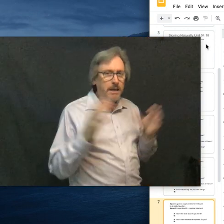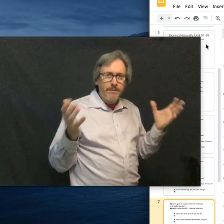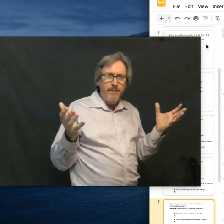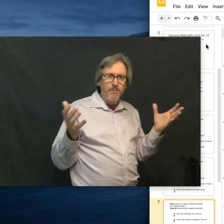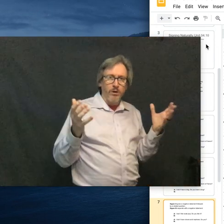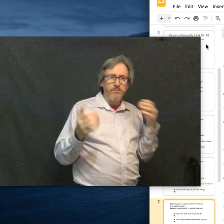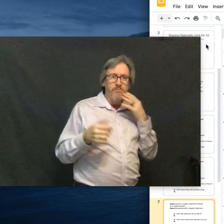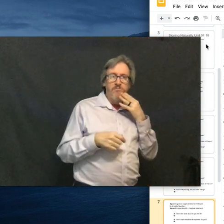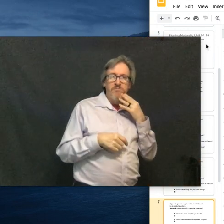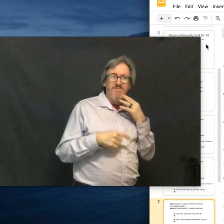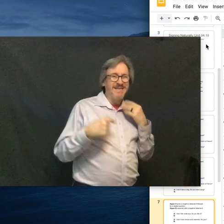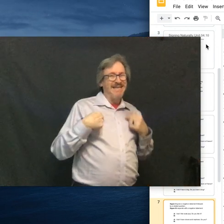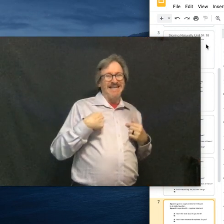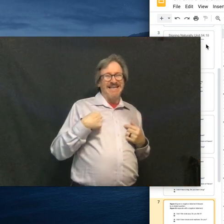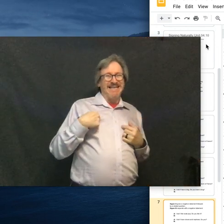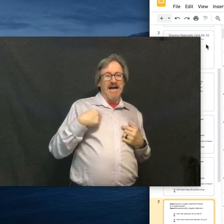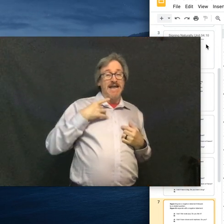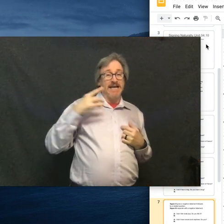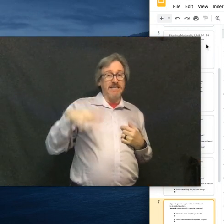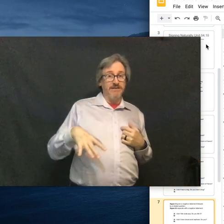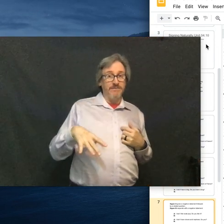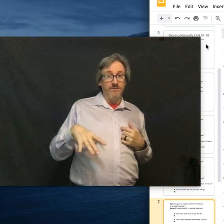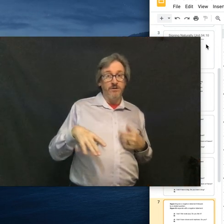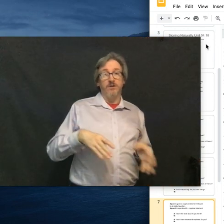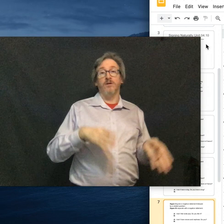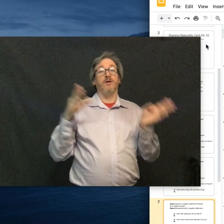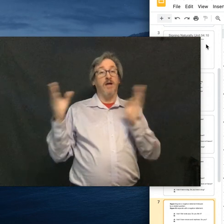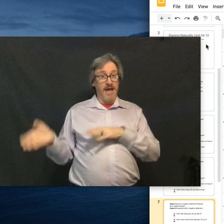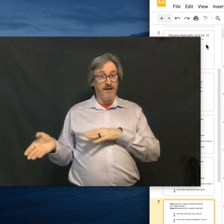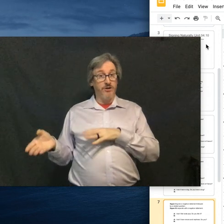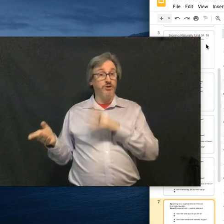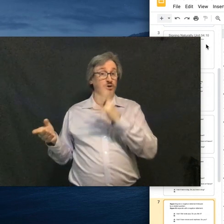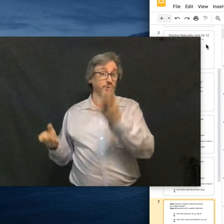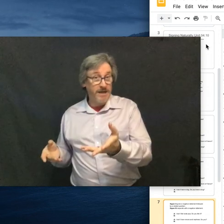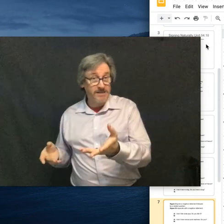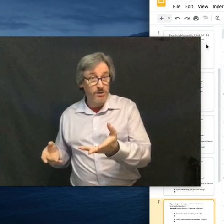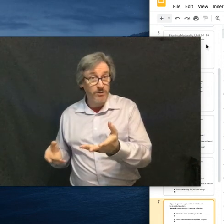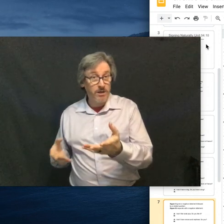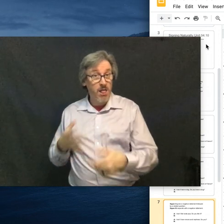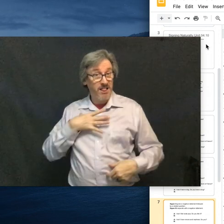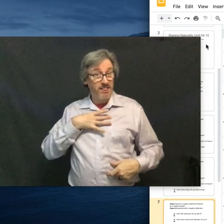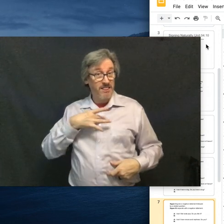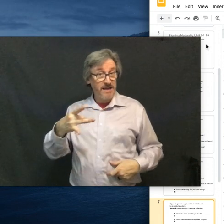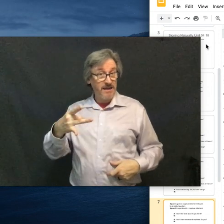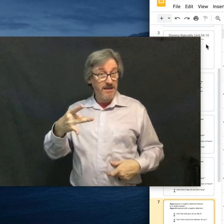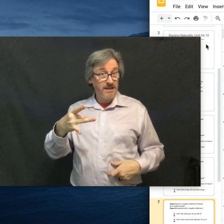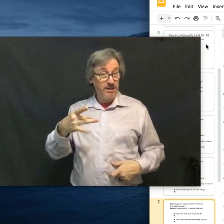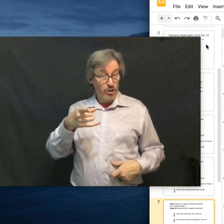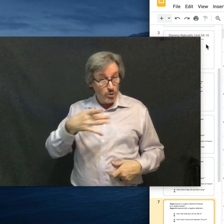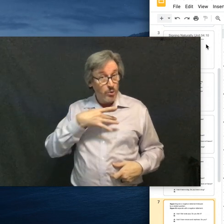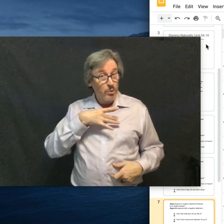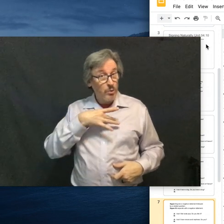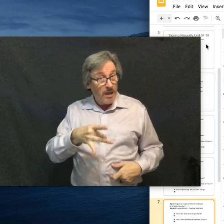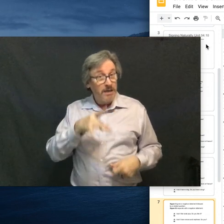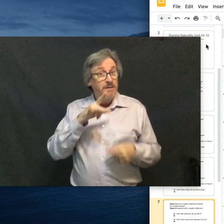Then a little bit more, a negative, and do you like soda? Like